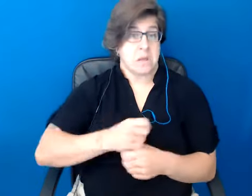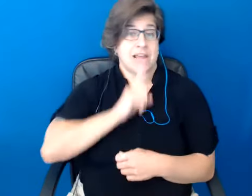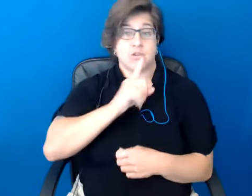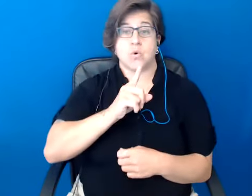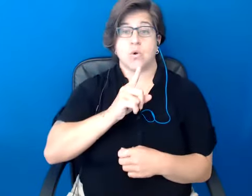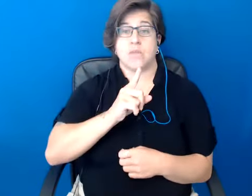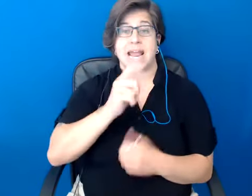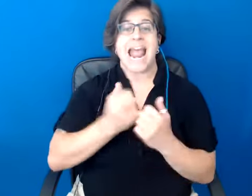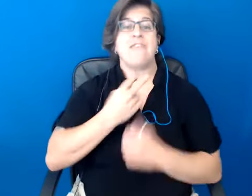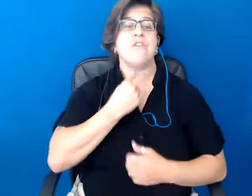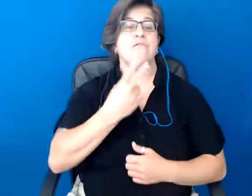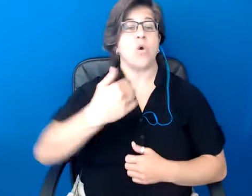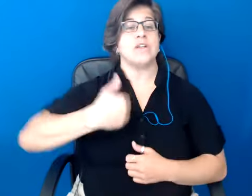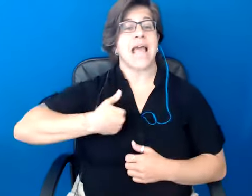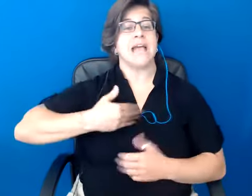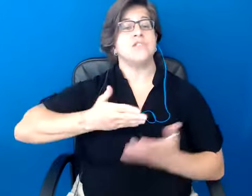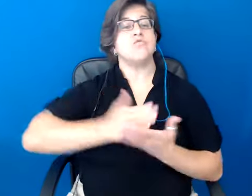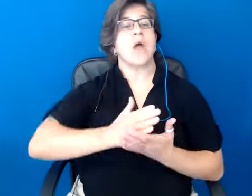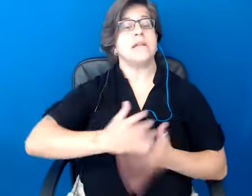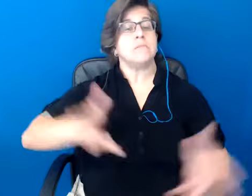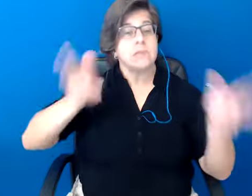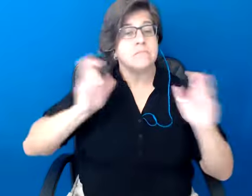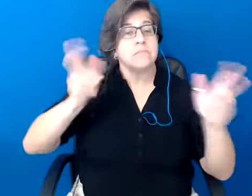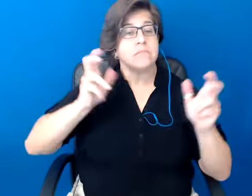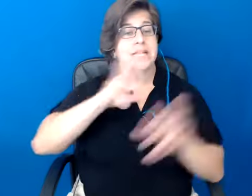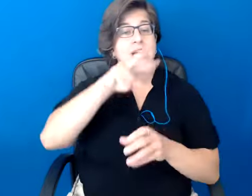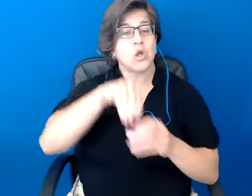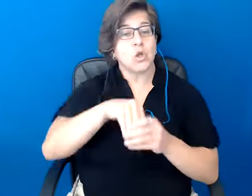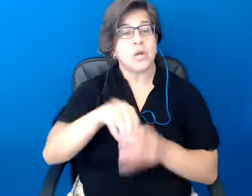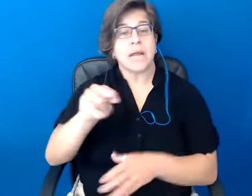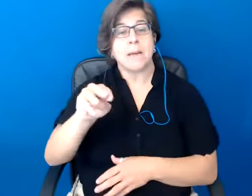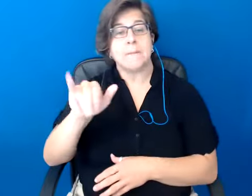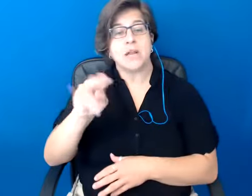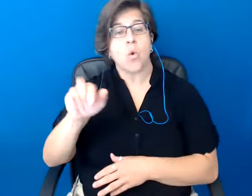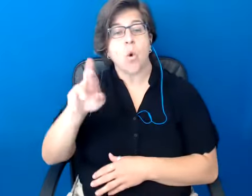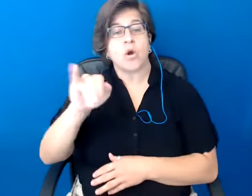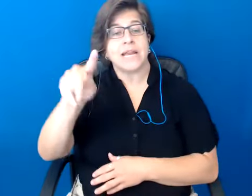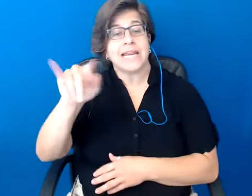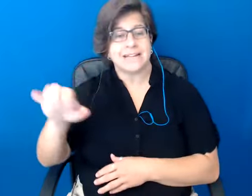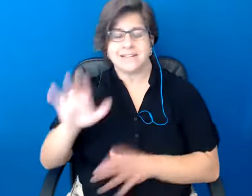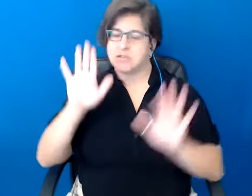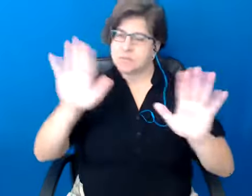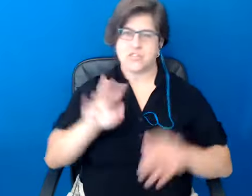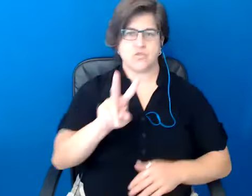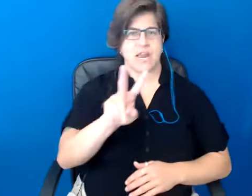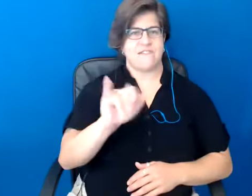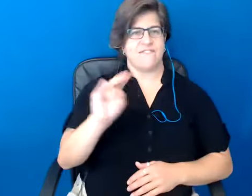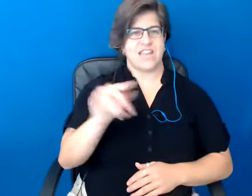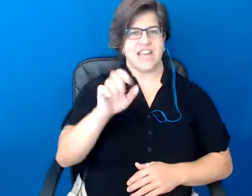They're spiritual principles. We use them in Alcoholics Anonymous to ensure that every voice has the right to be heard, including the